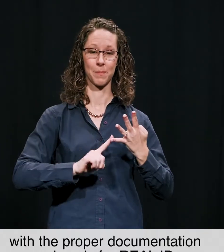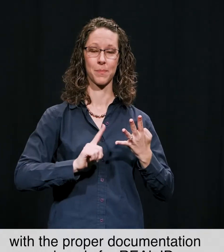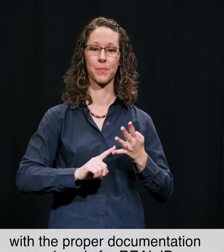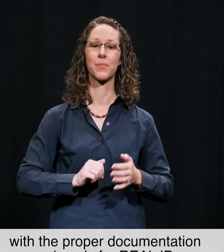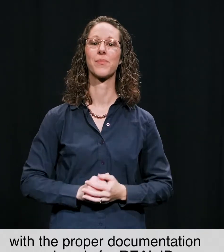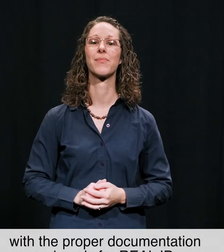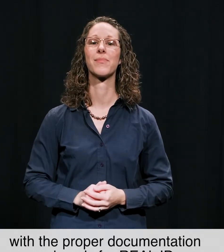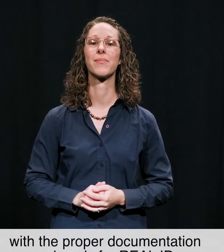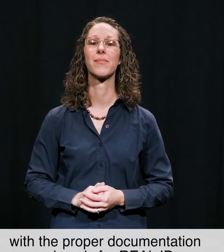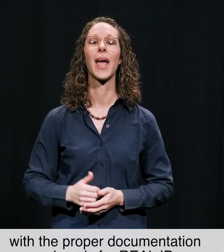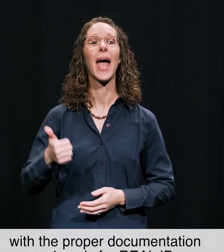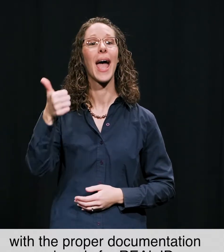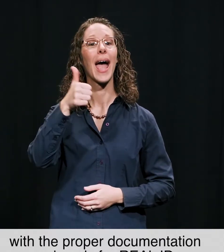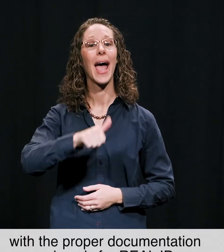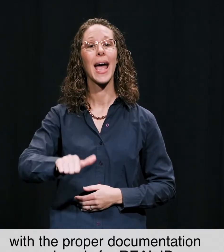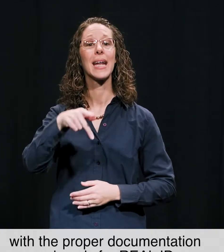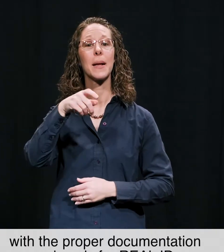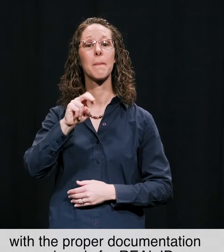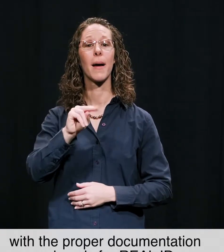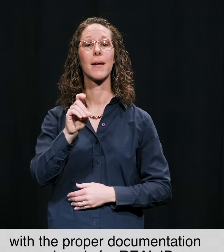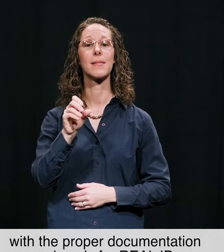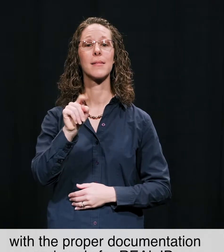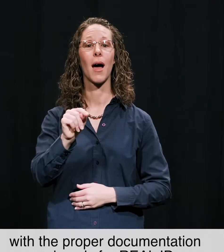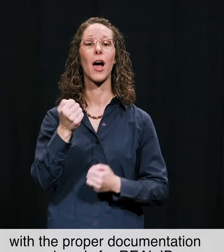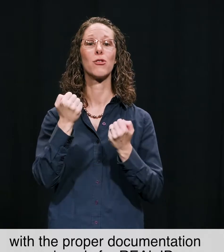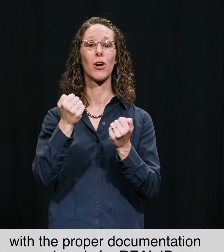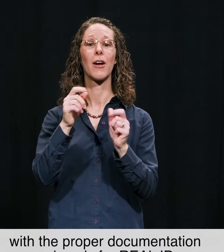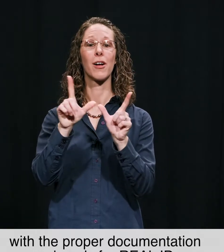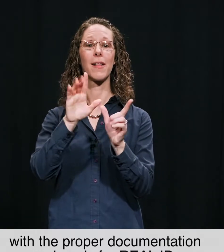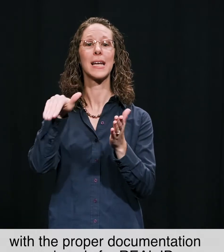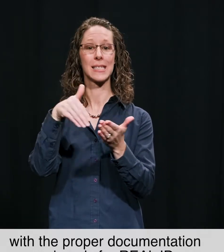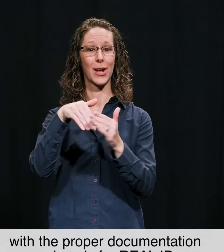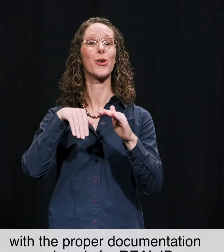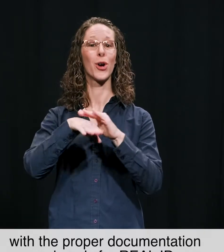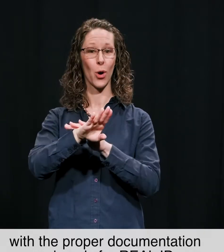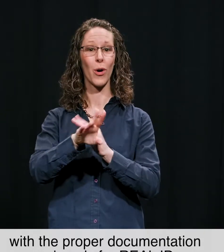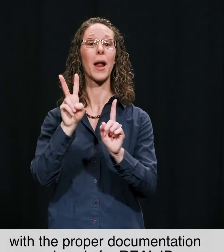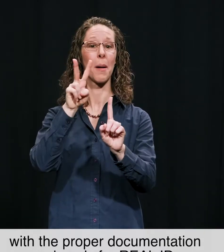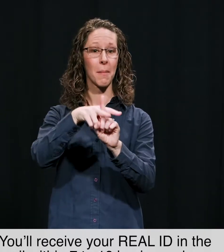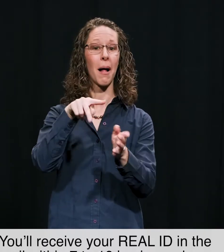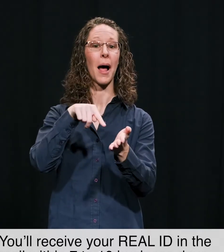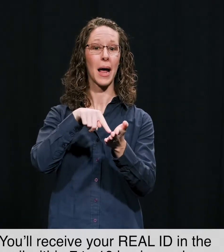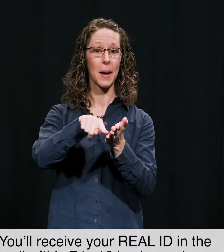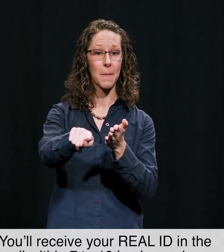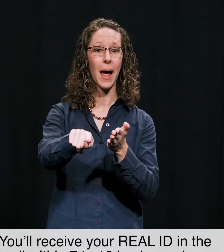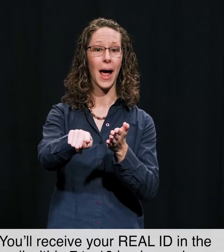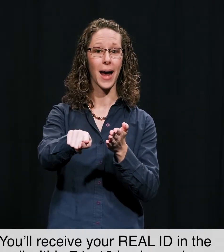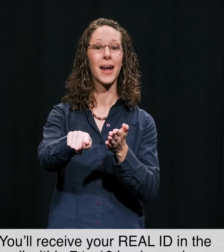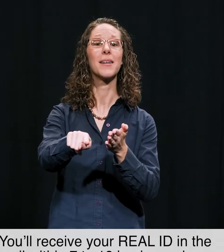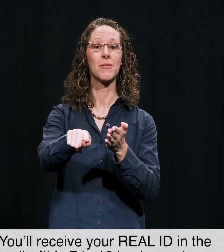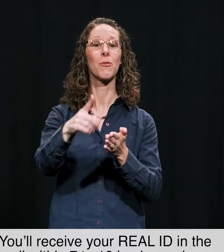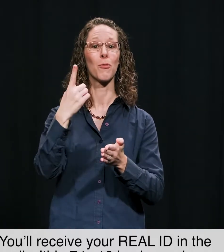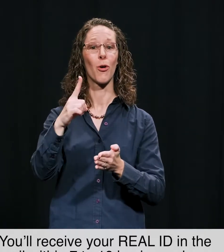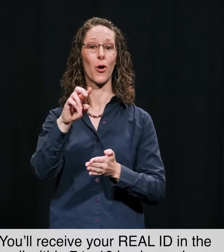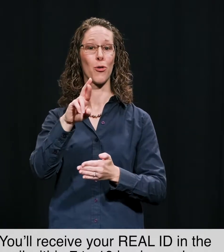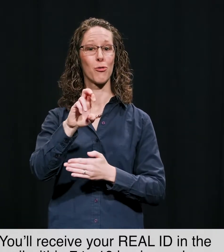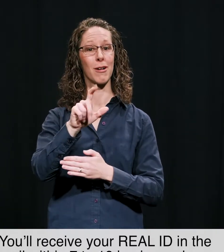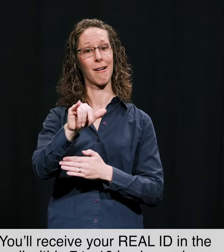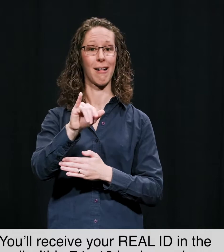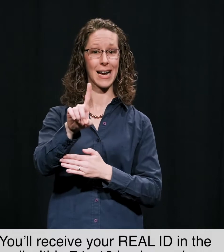the proper documentation and apply for Real ID. You'll receive your Real ID in the mail within